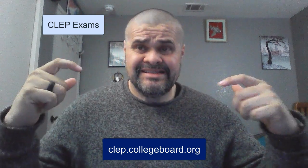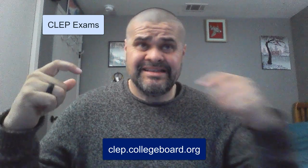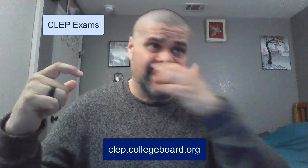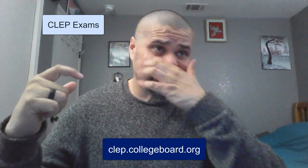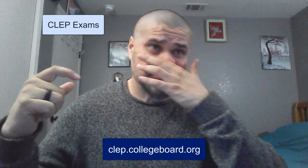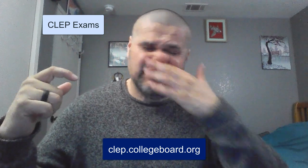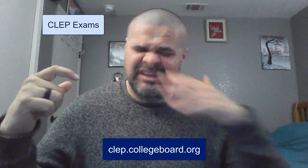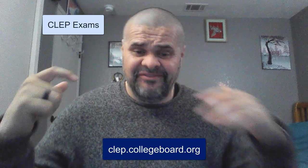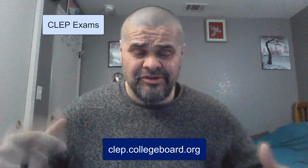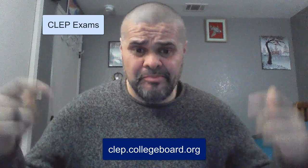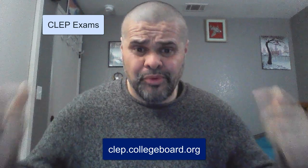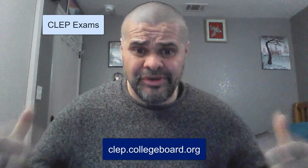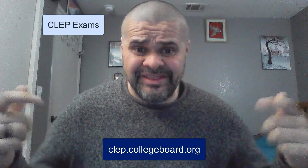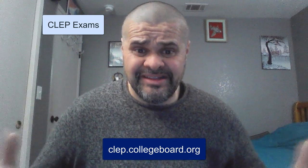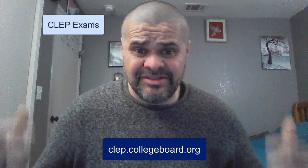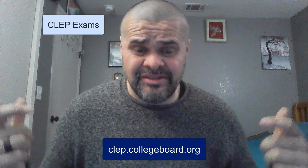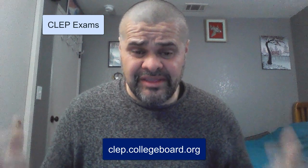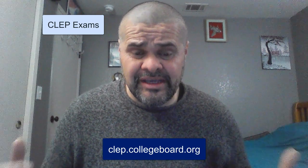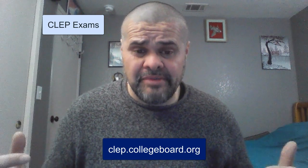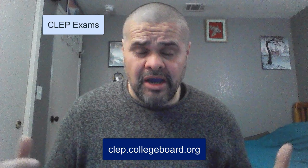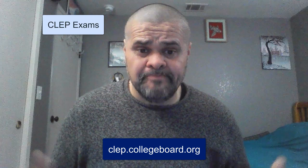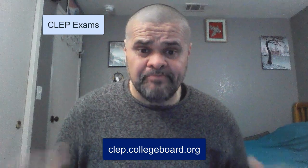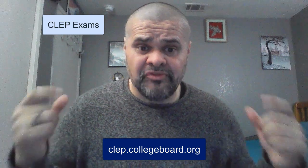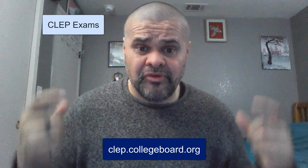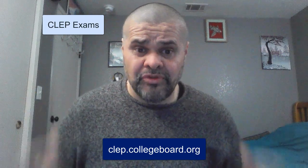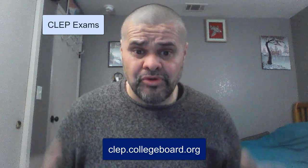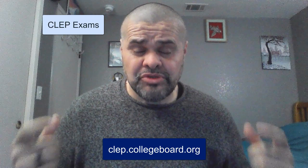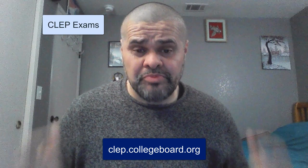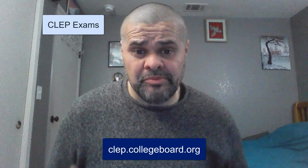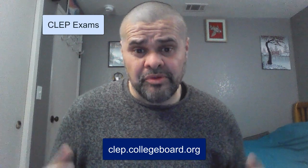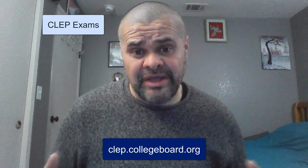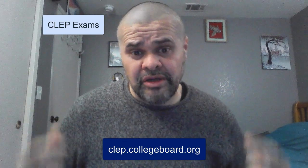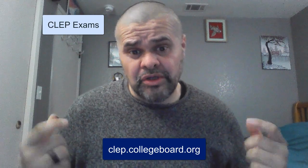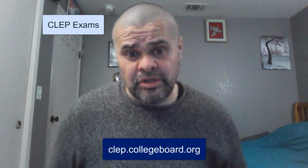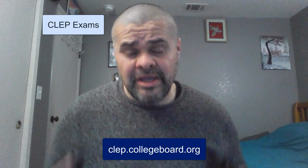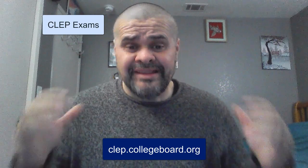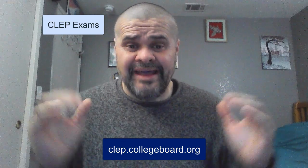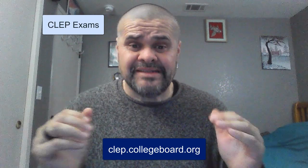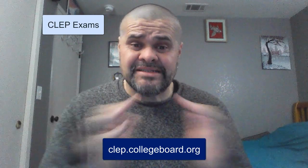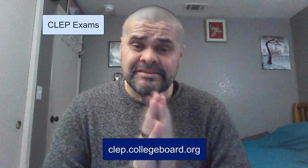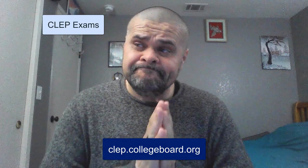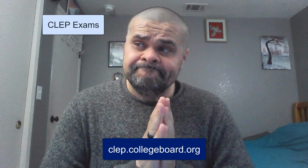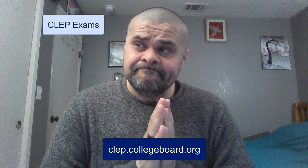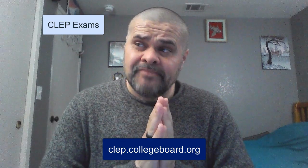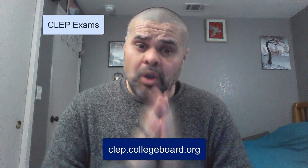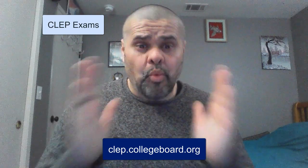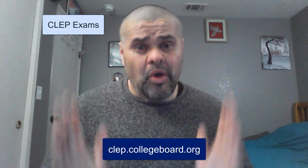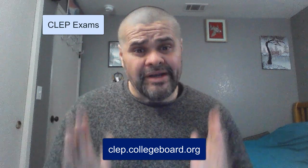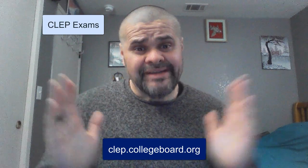is actually a very important thing to think about for those people that want to